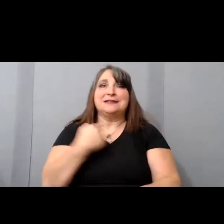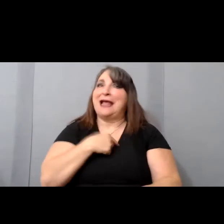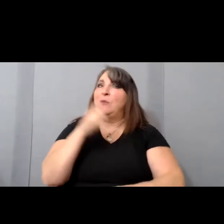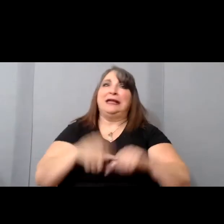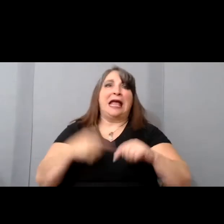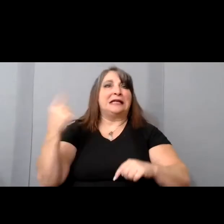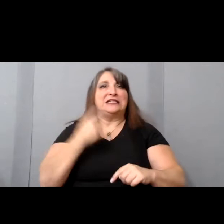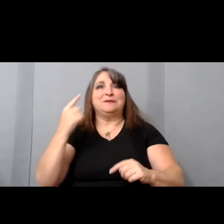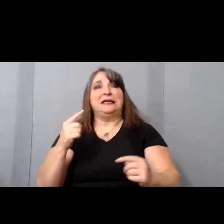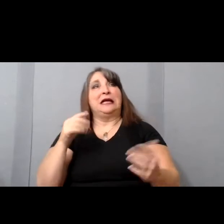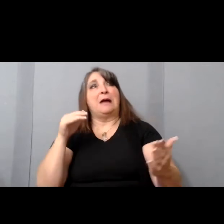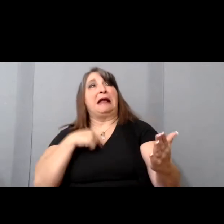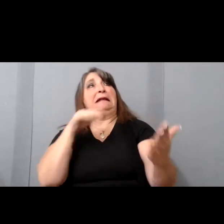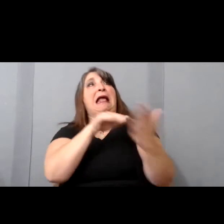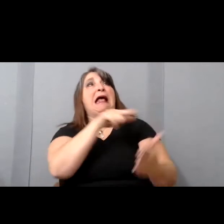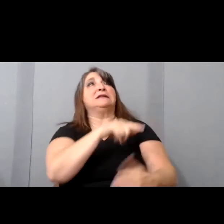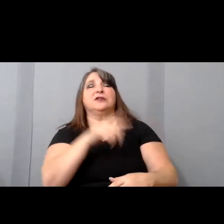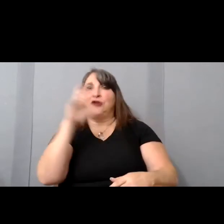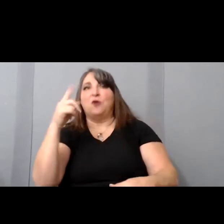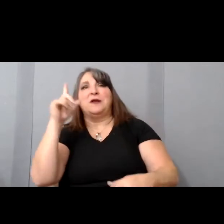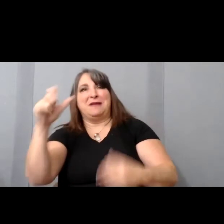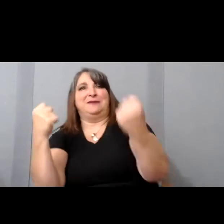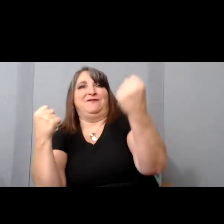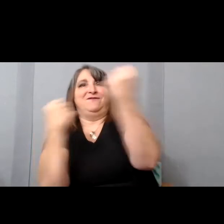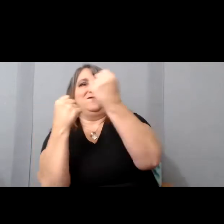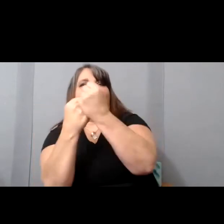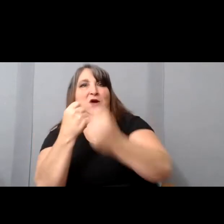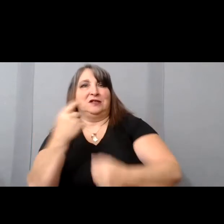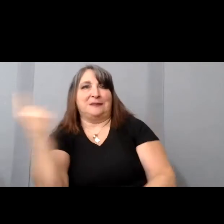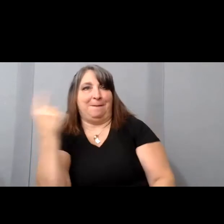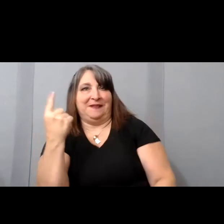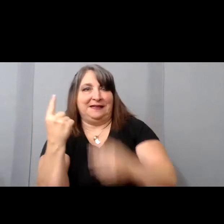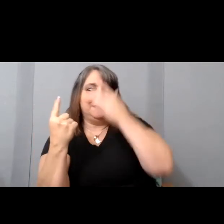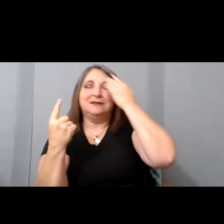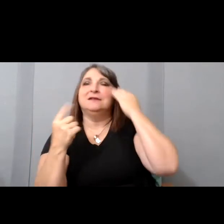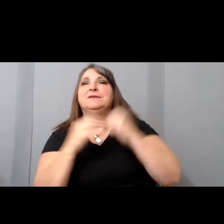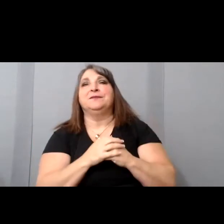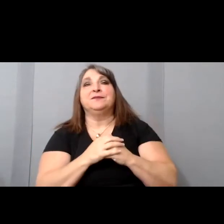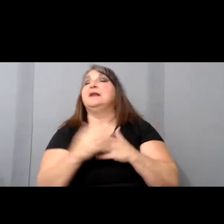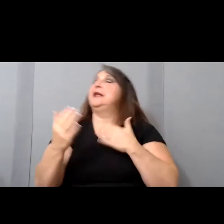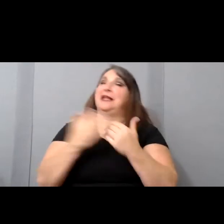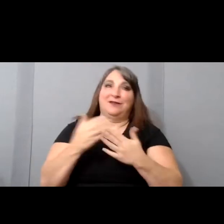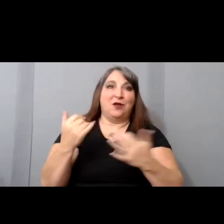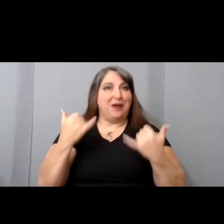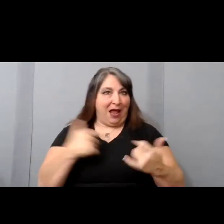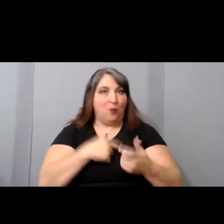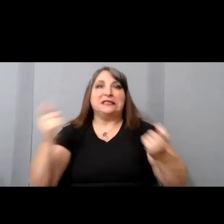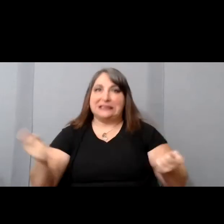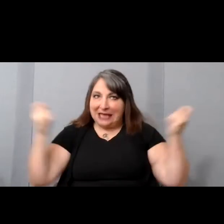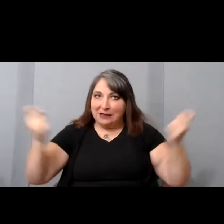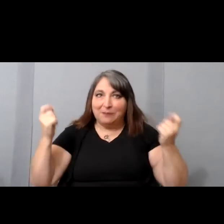be against something, we have to be for something. And certainly, while we celebrate the success